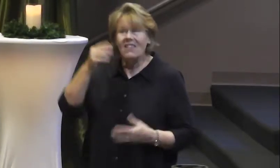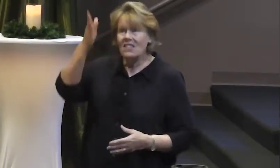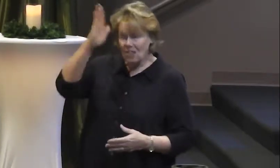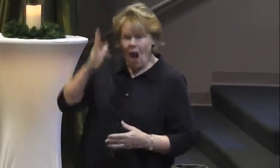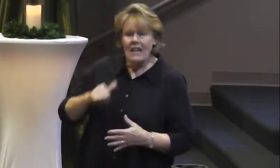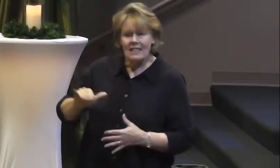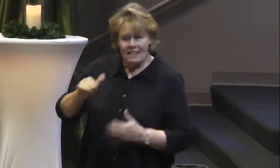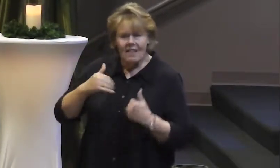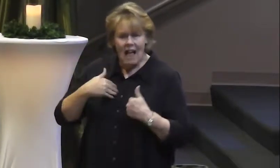him.